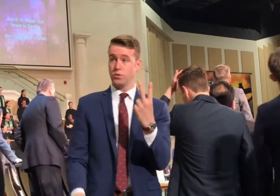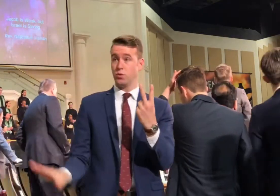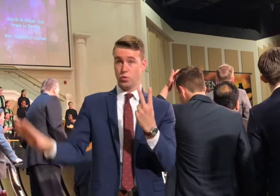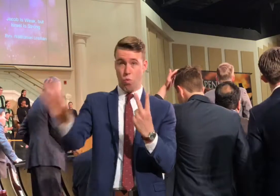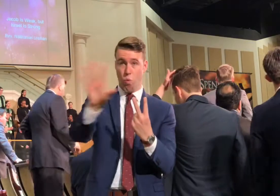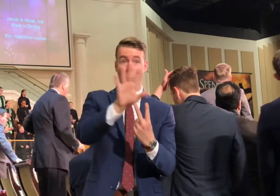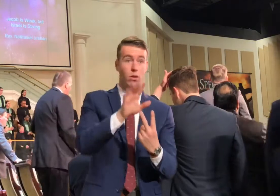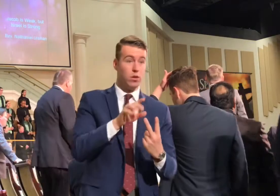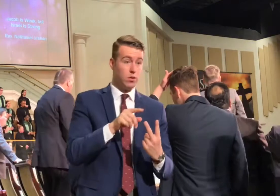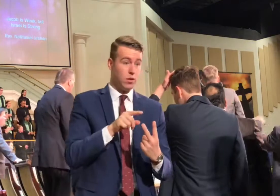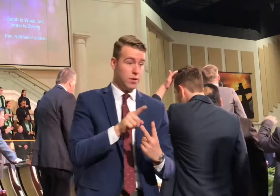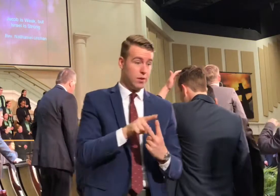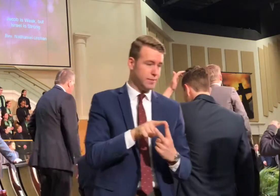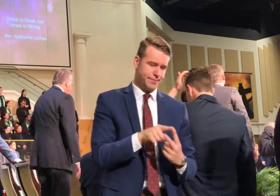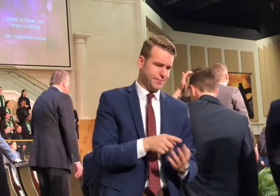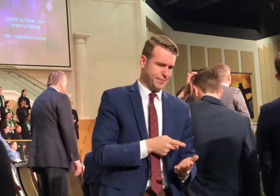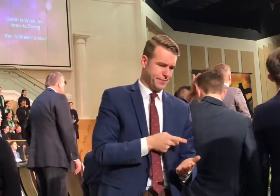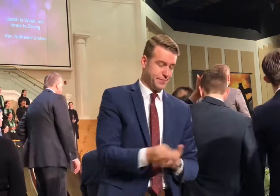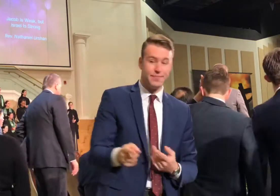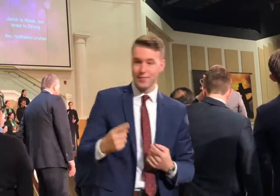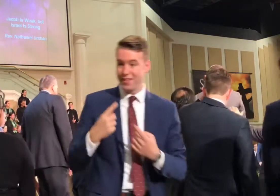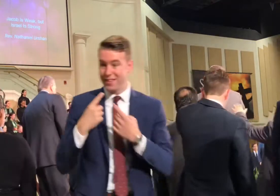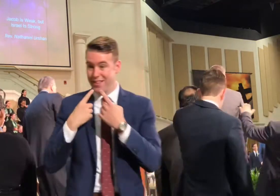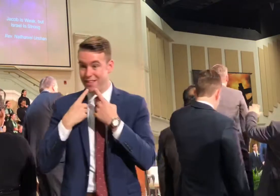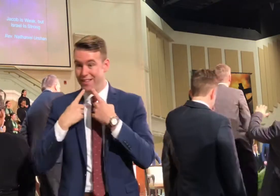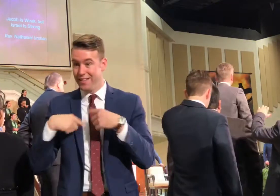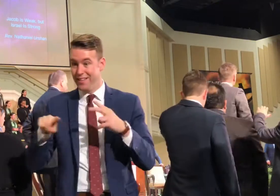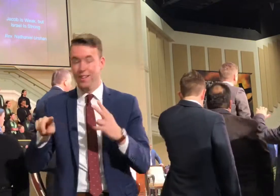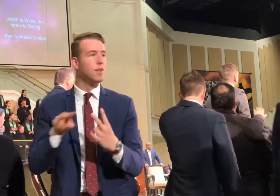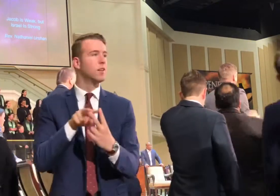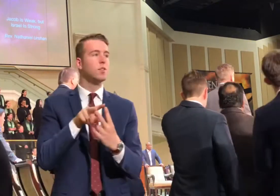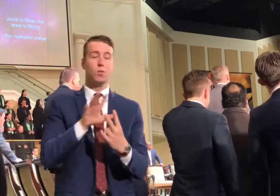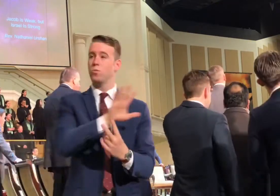do what works or you can do what doesn't work.